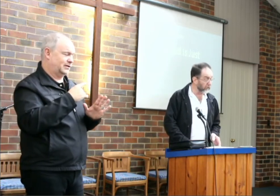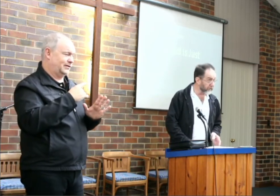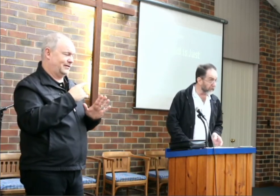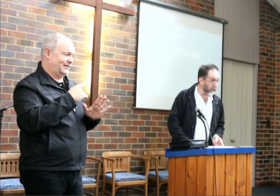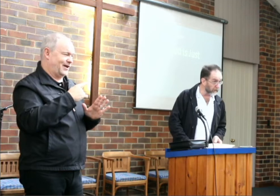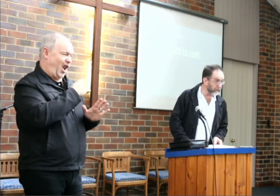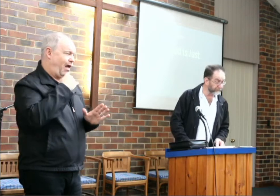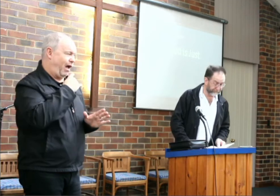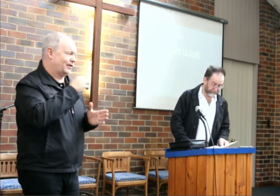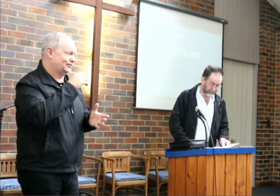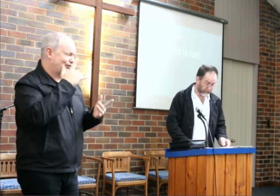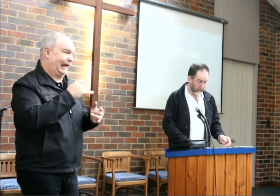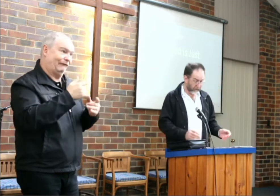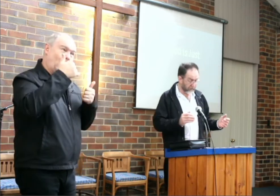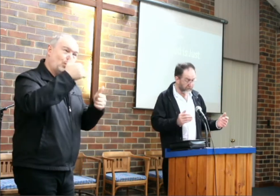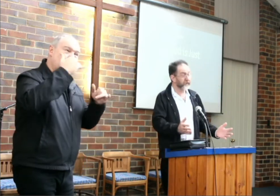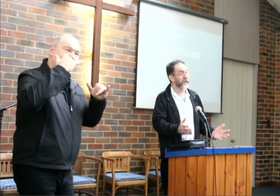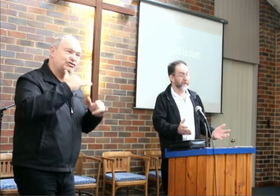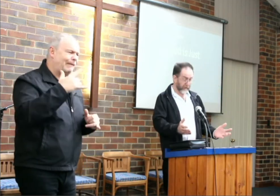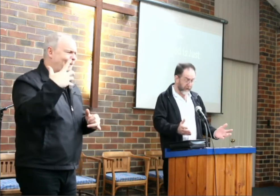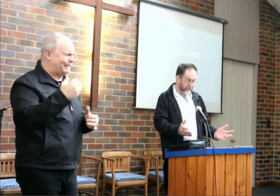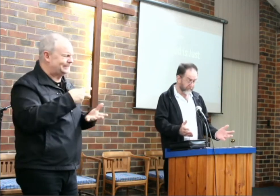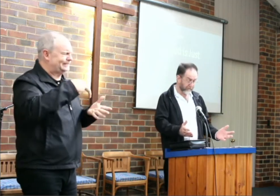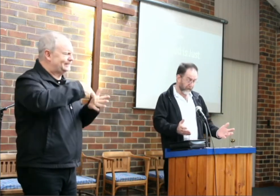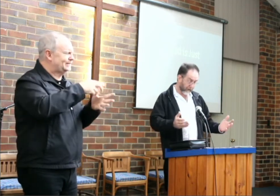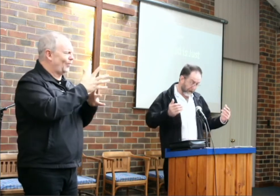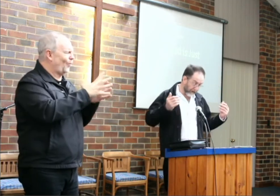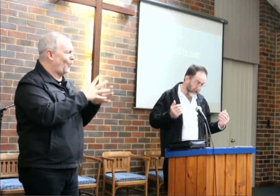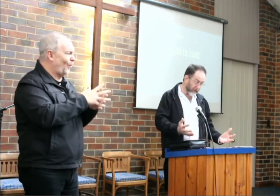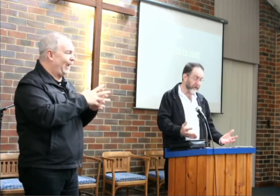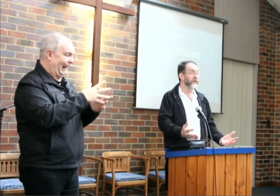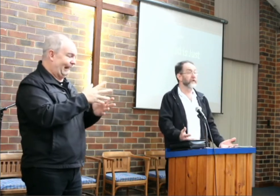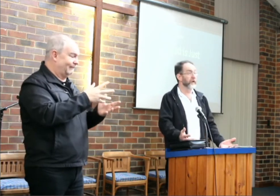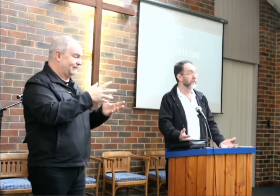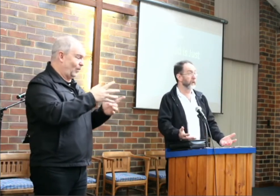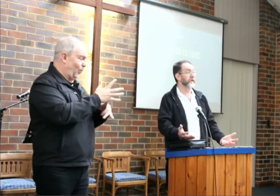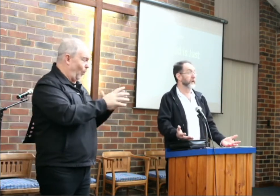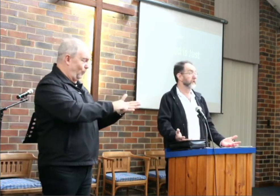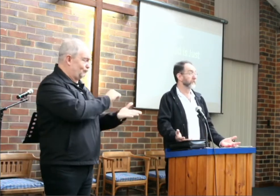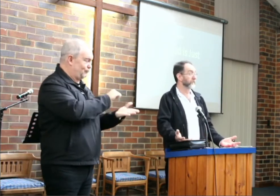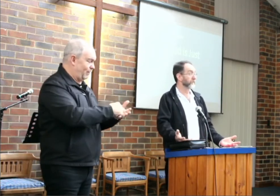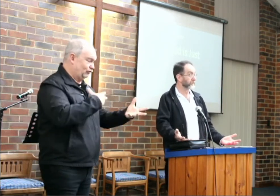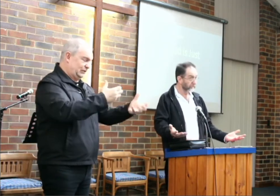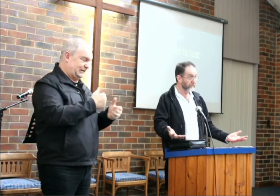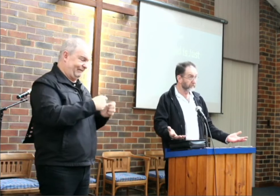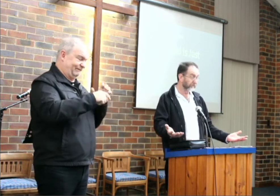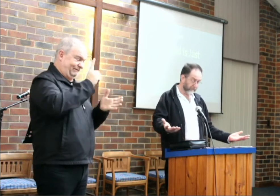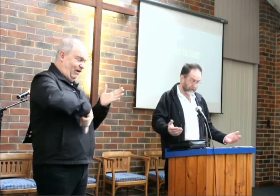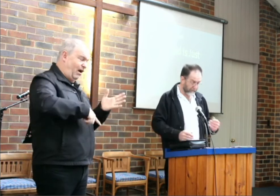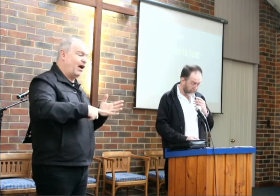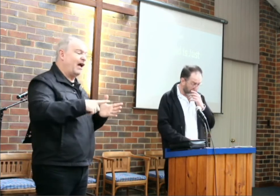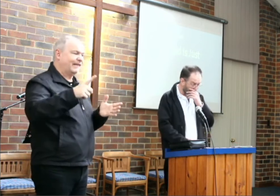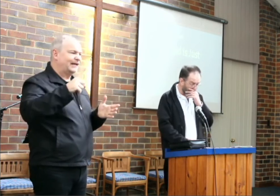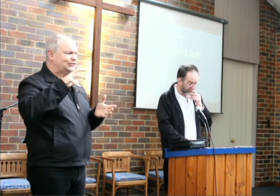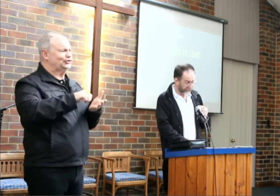the law is upheld, you receive a fine, and justice is shown by the judge.